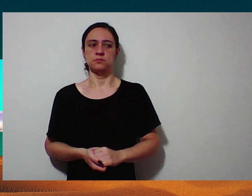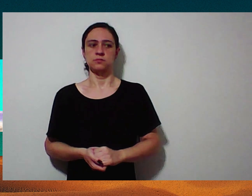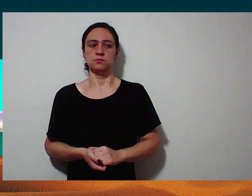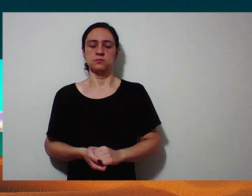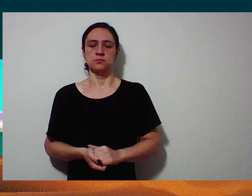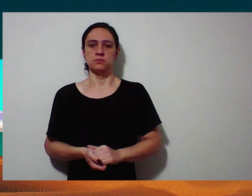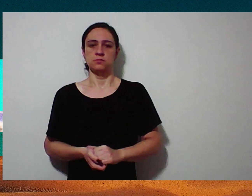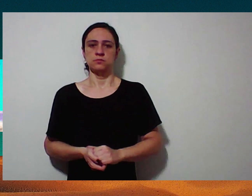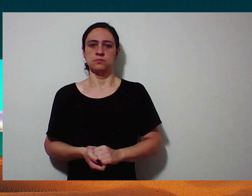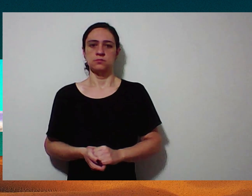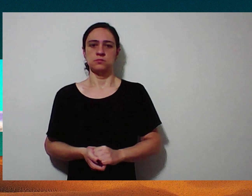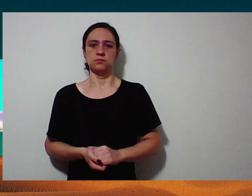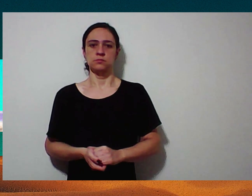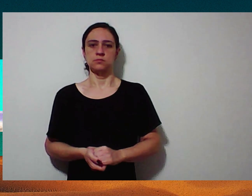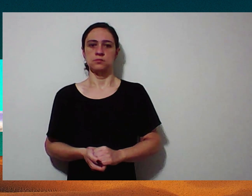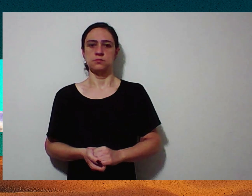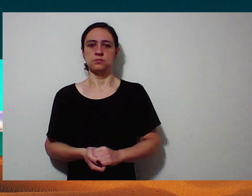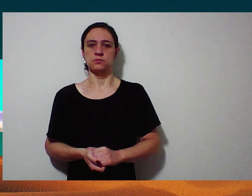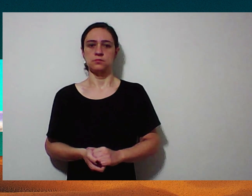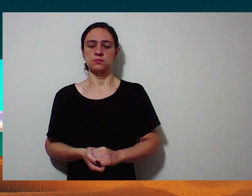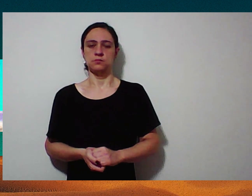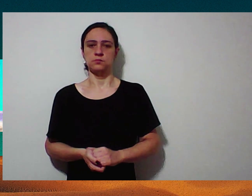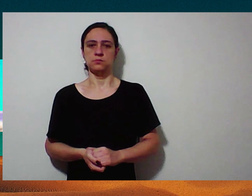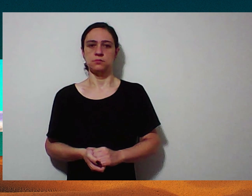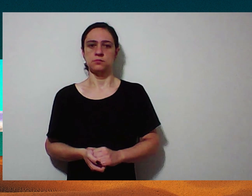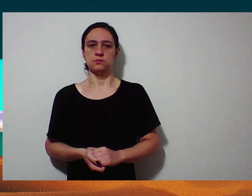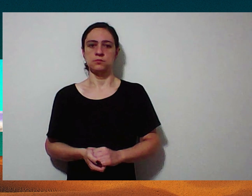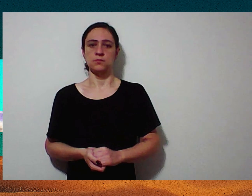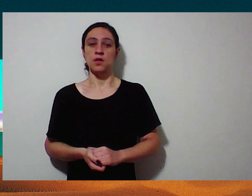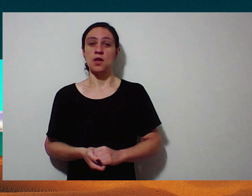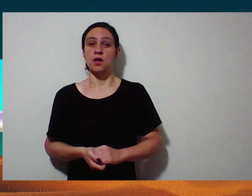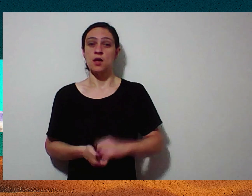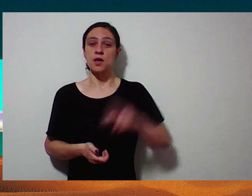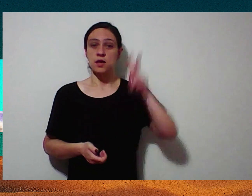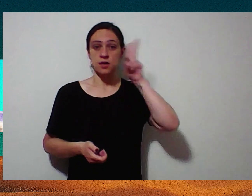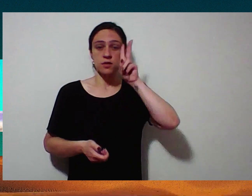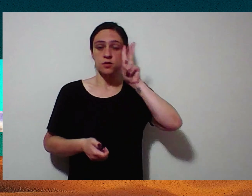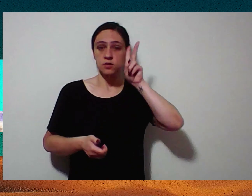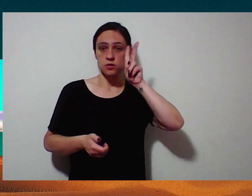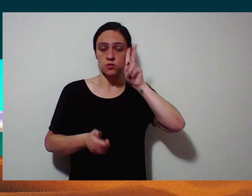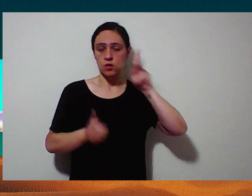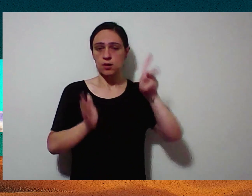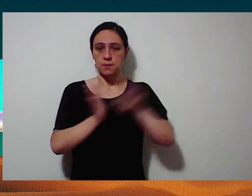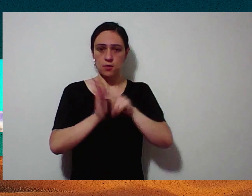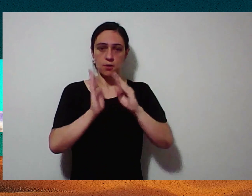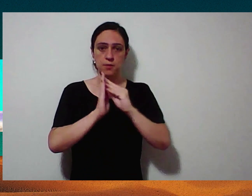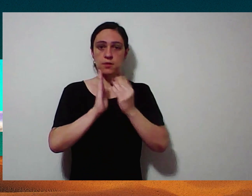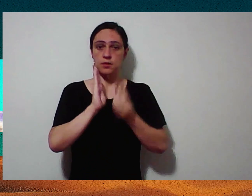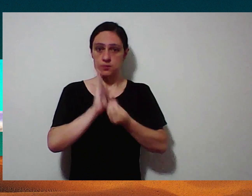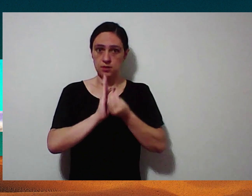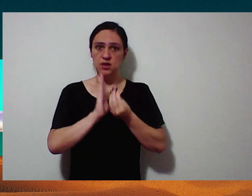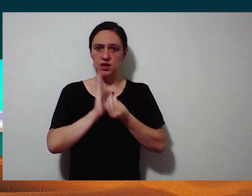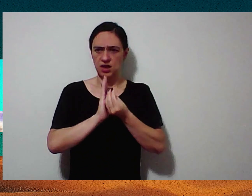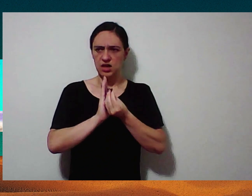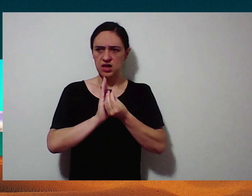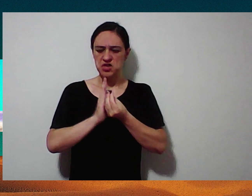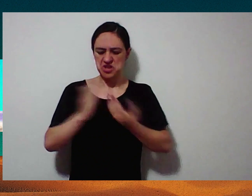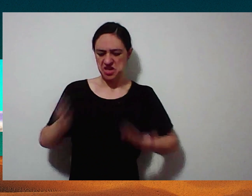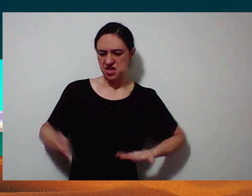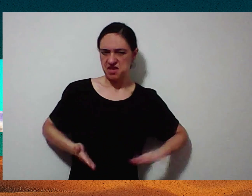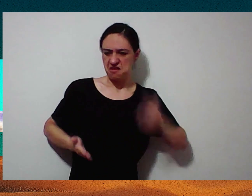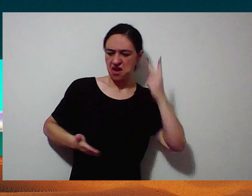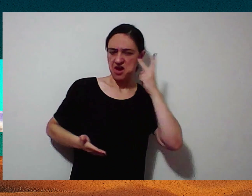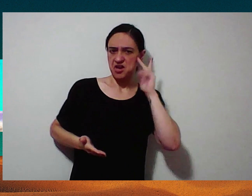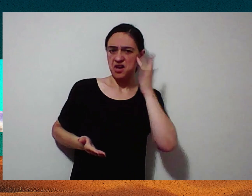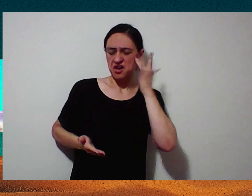a few observed that. A maior parte da história da igreja, o servo de Deus se achavam muito capazes de fazer a obra de